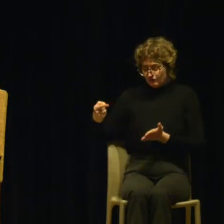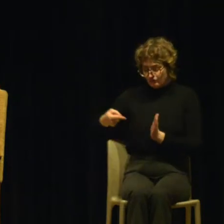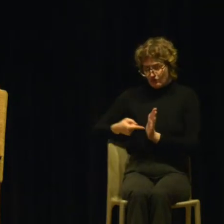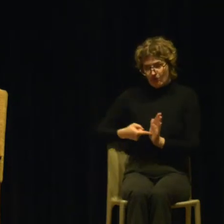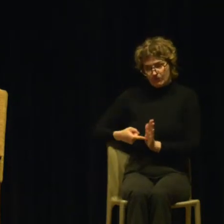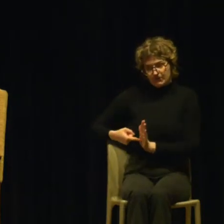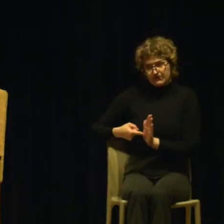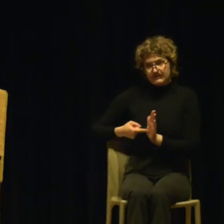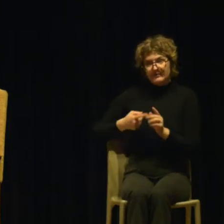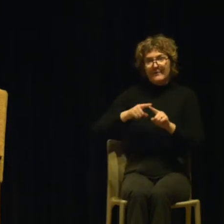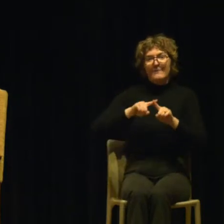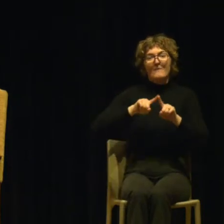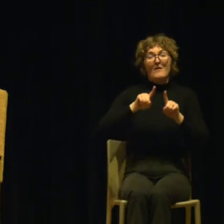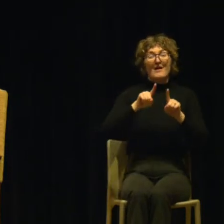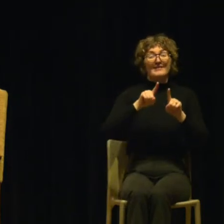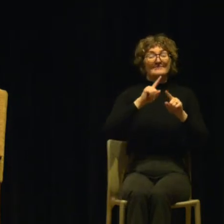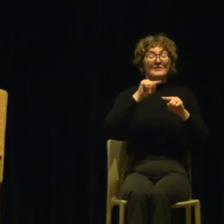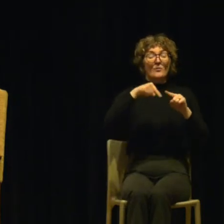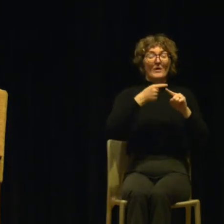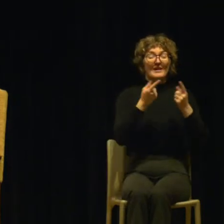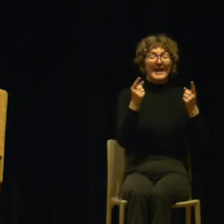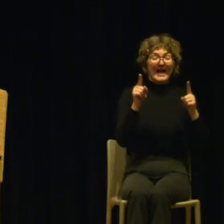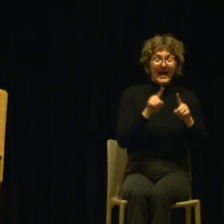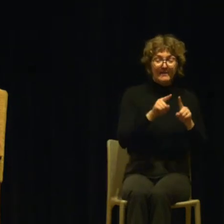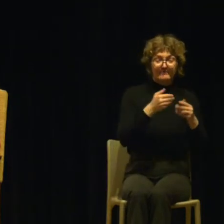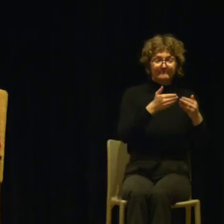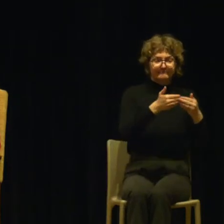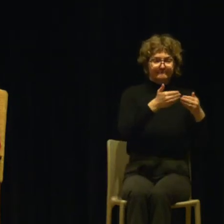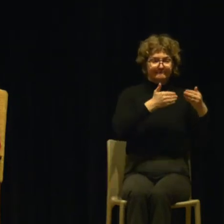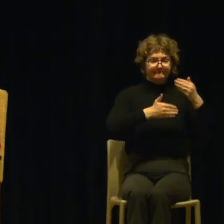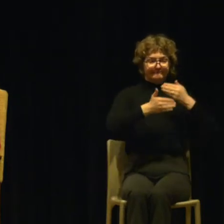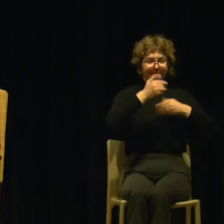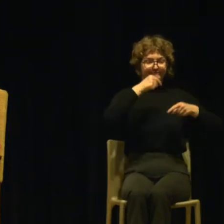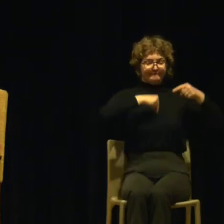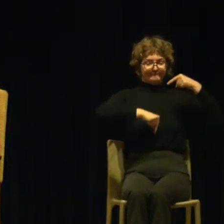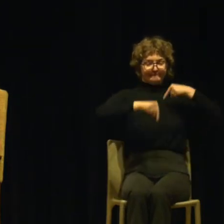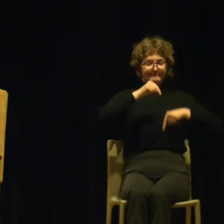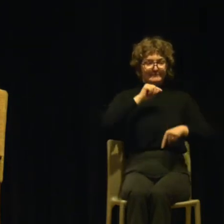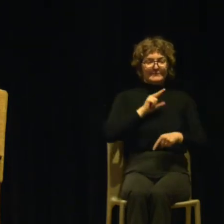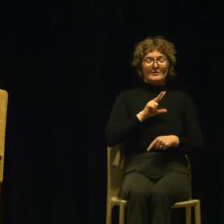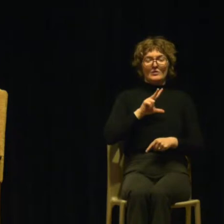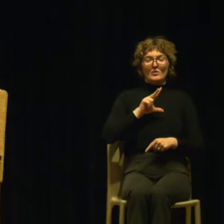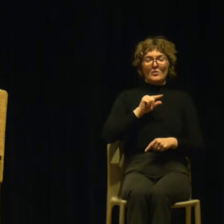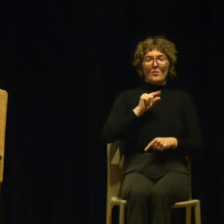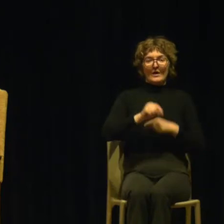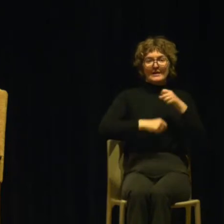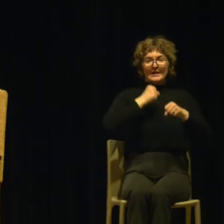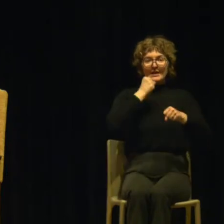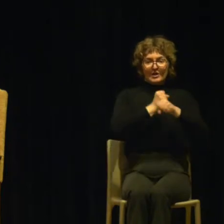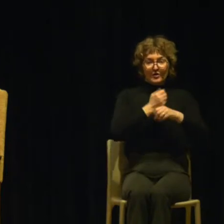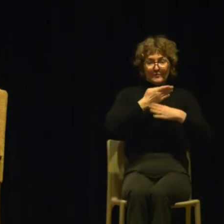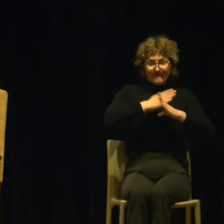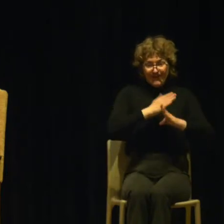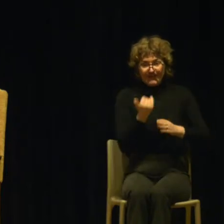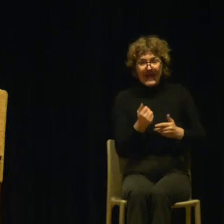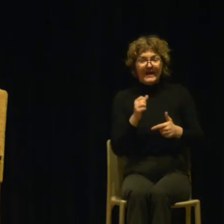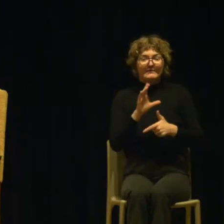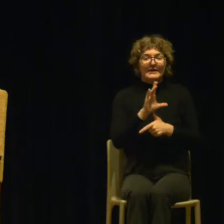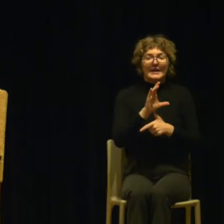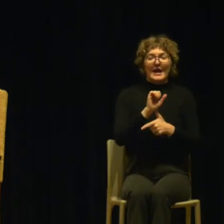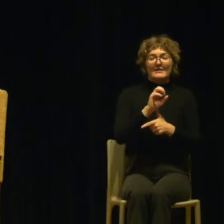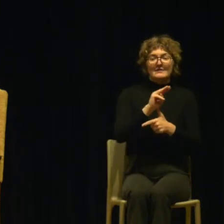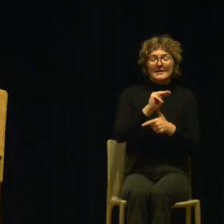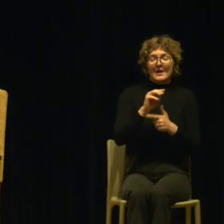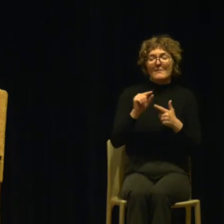again, not after you fractured your hip. Let's back it up 20 years and do all those things, the calcium, the vitamin D, but not